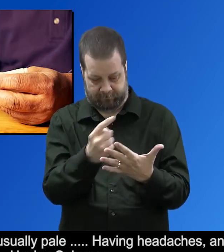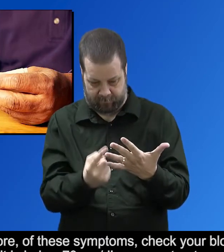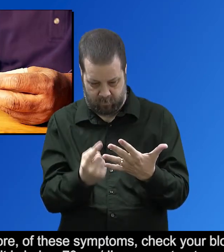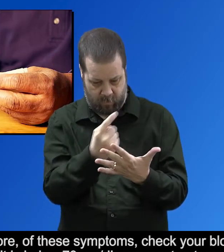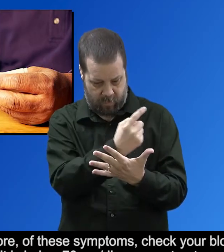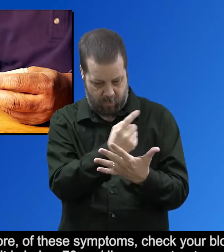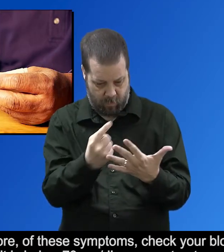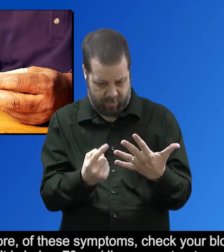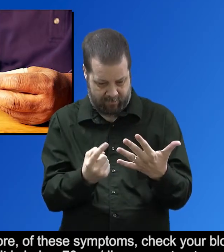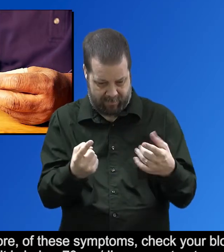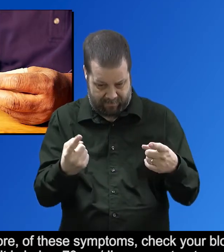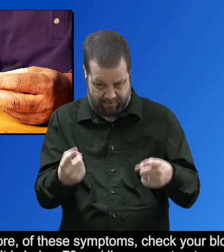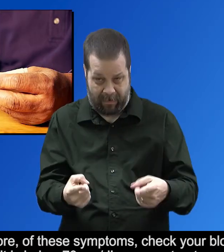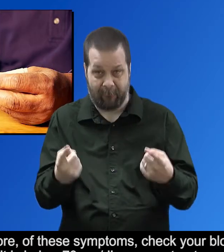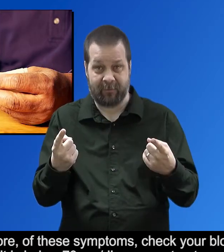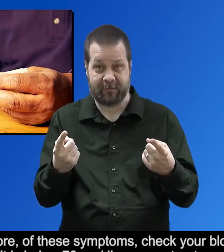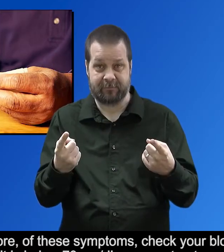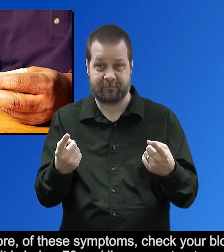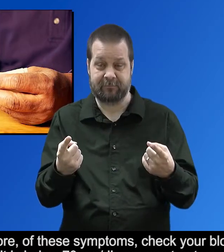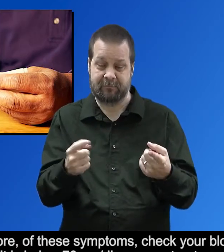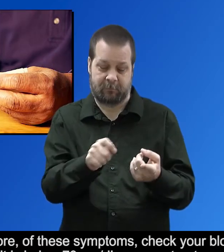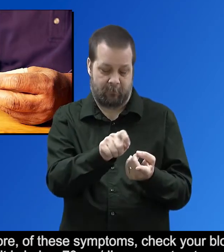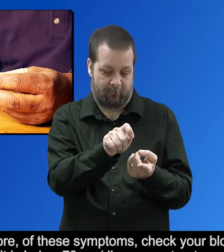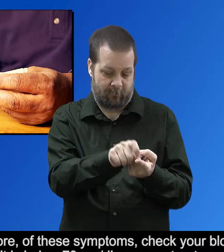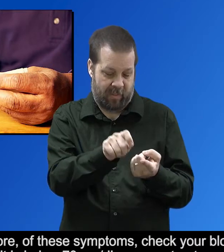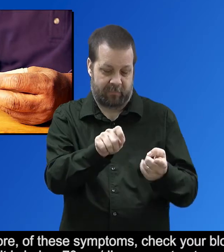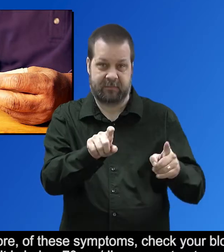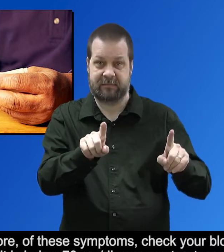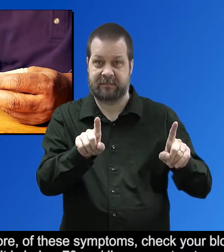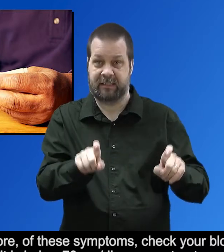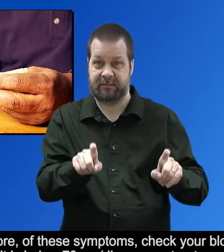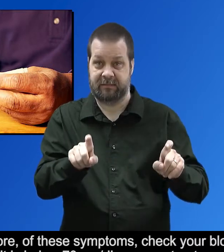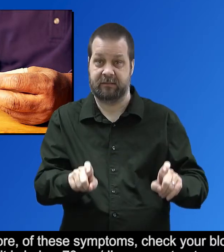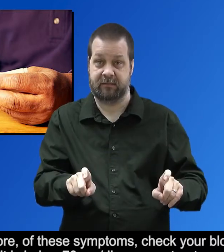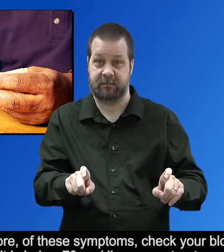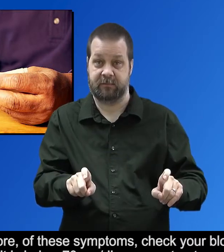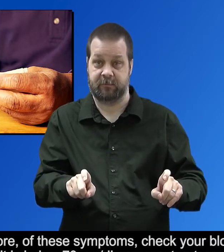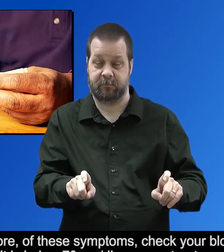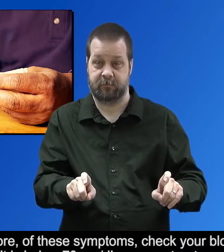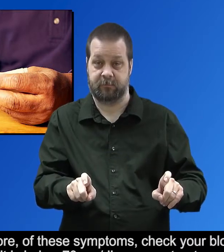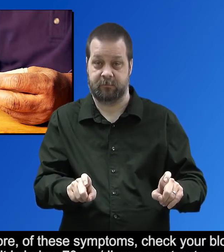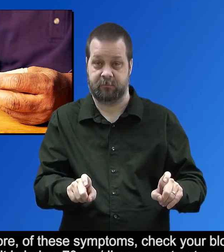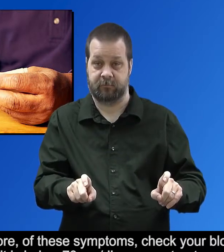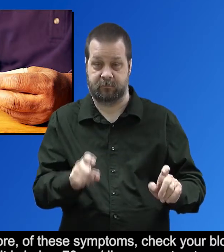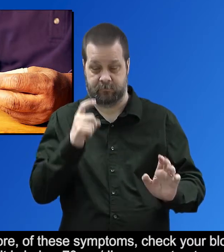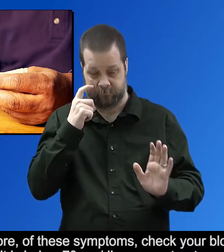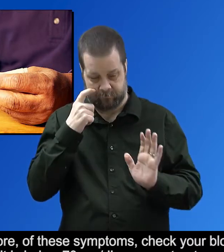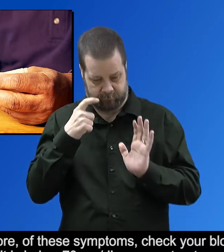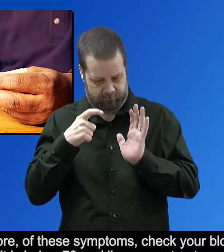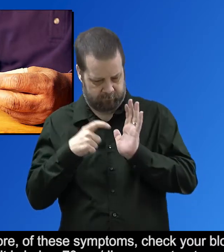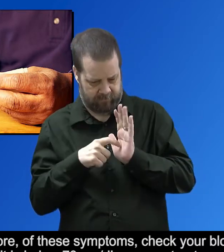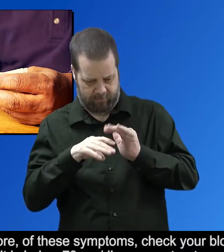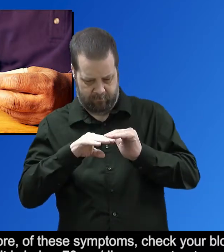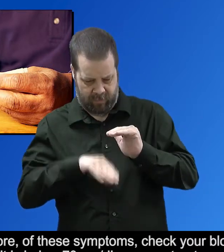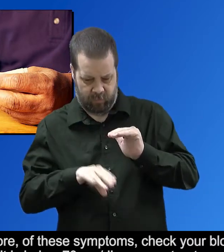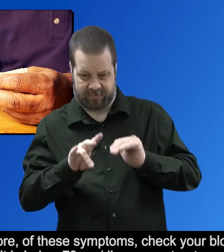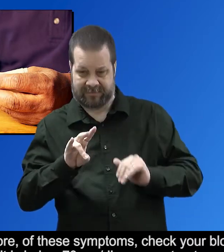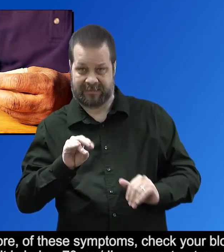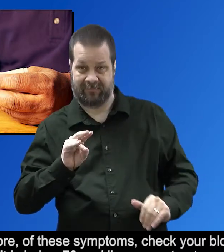If you have one or more of these symptoms, check your blood glucose right away. If it is below